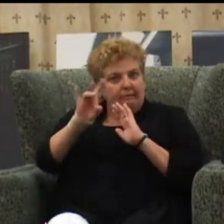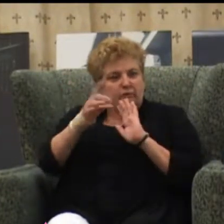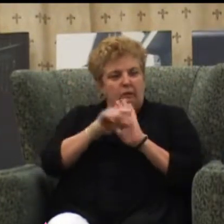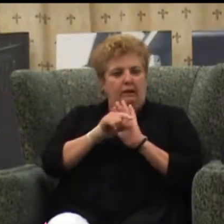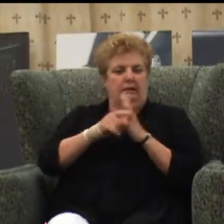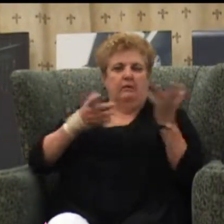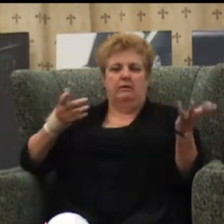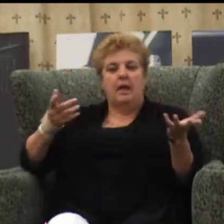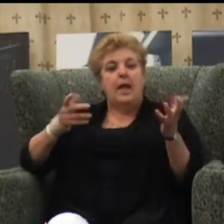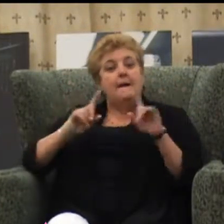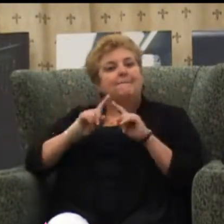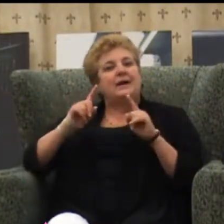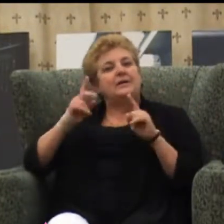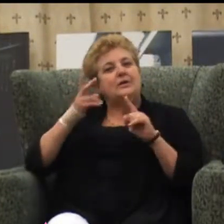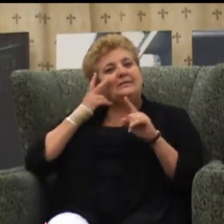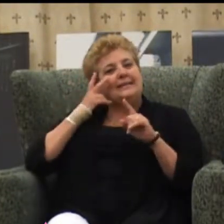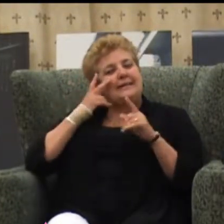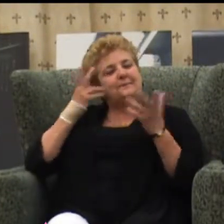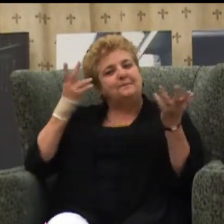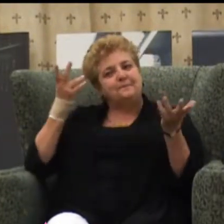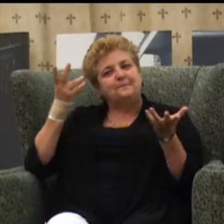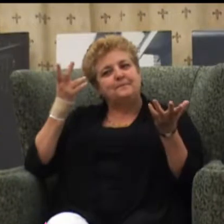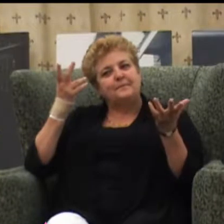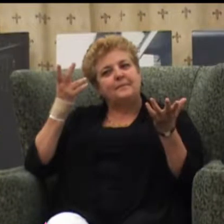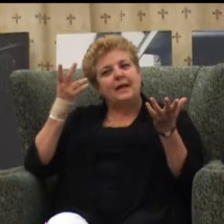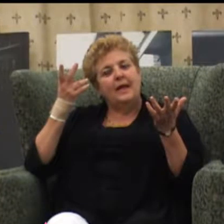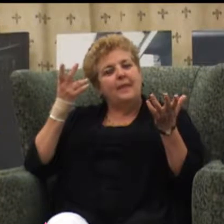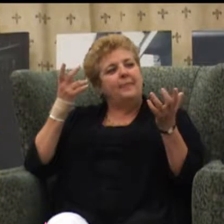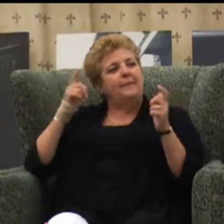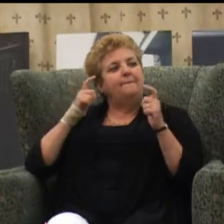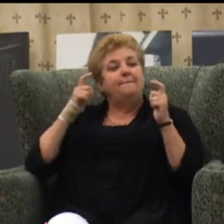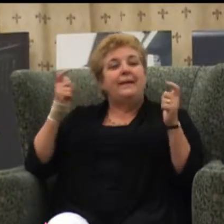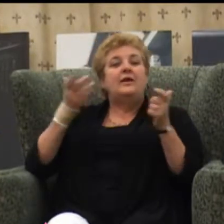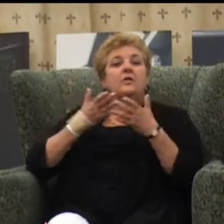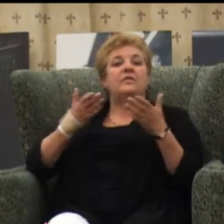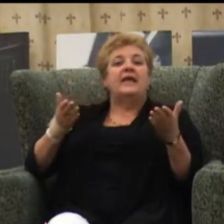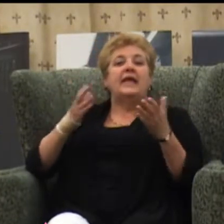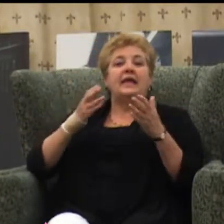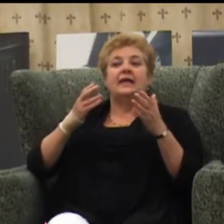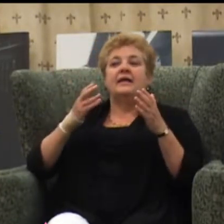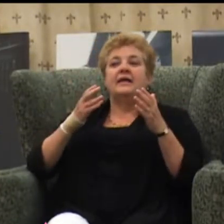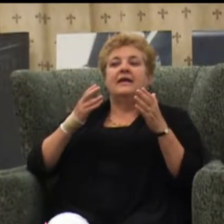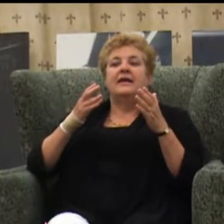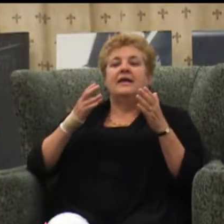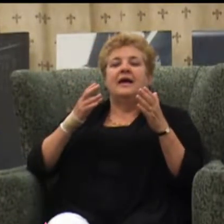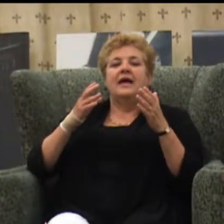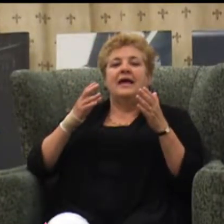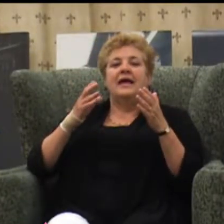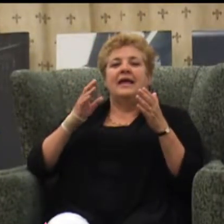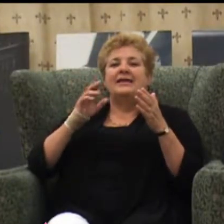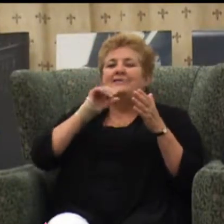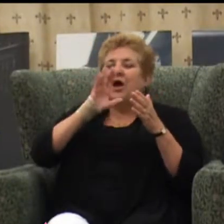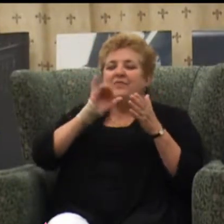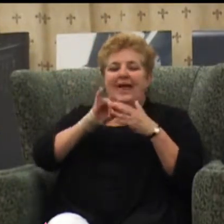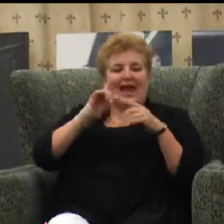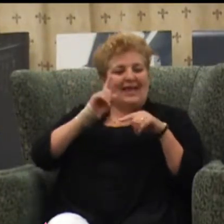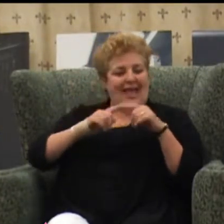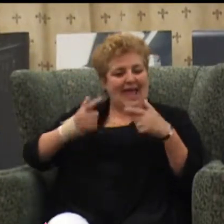But see, the greater aspect of this disease for me as an alcoholic is not that I can't live with it, but really that I can't